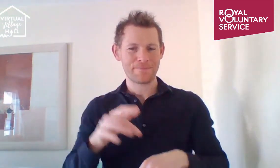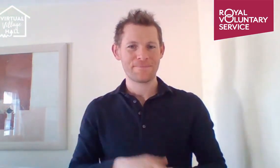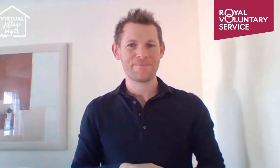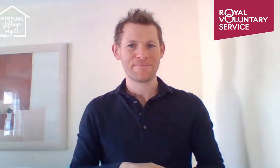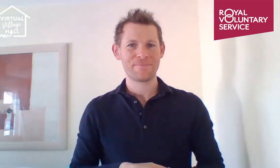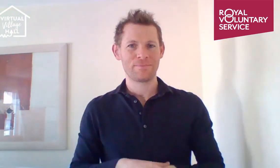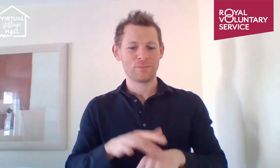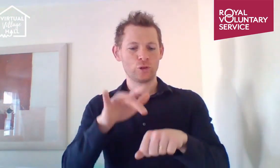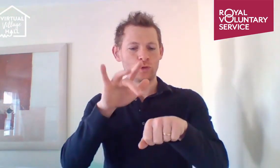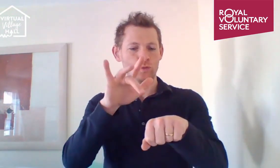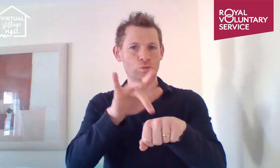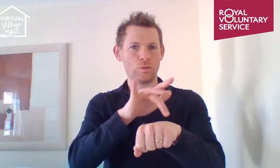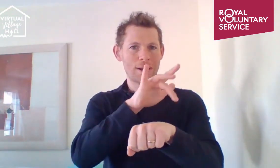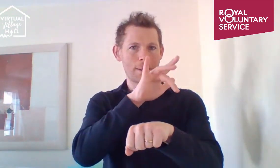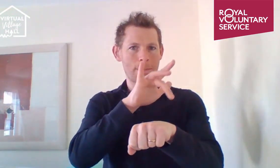was drama.